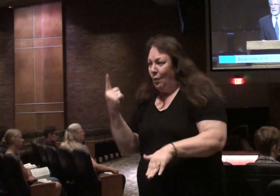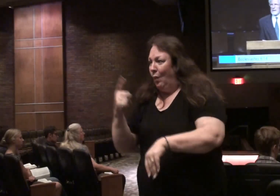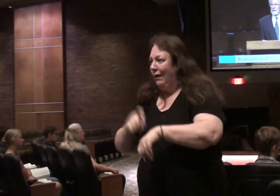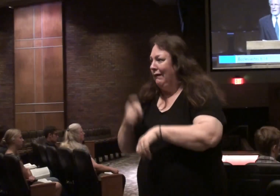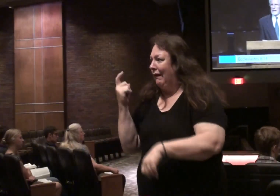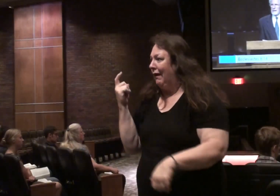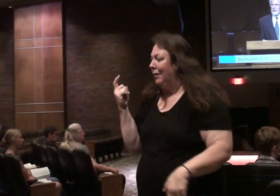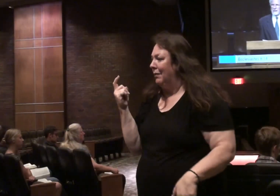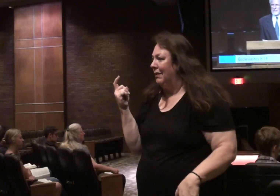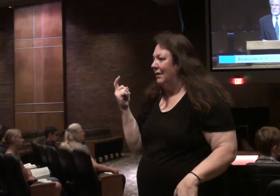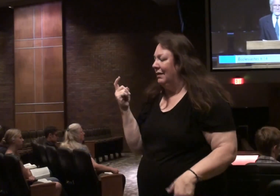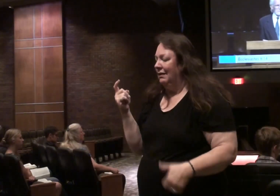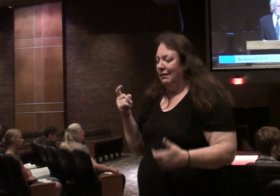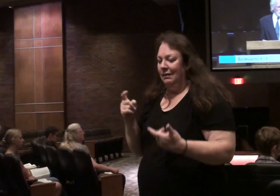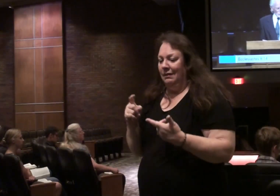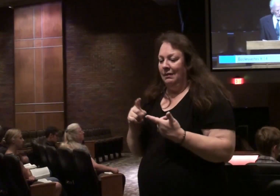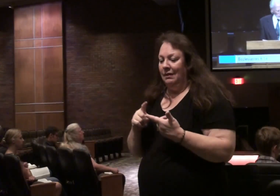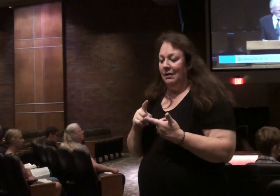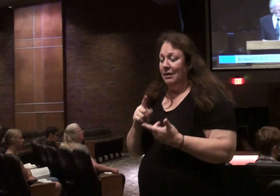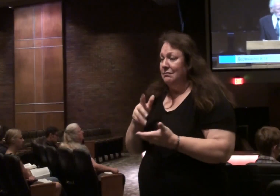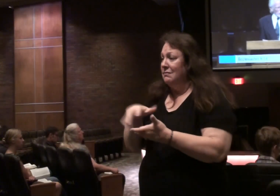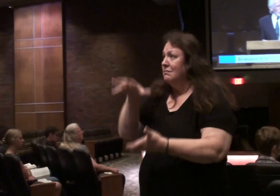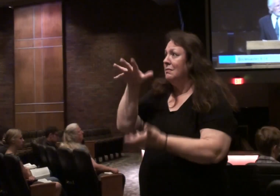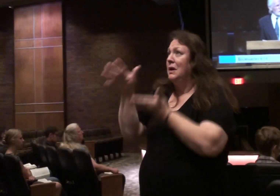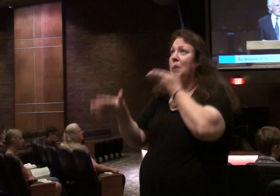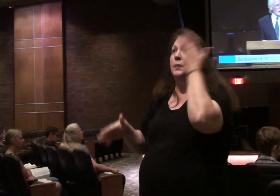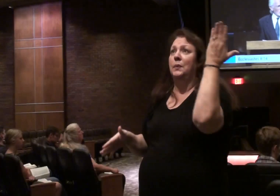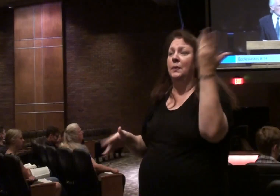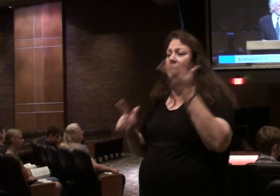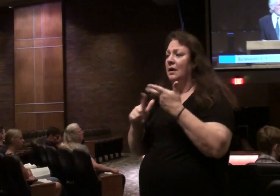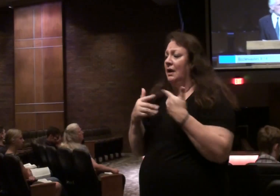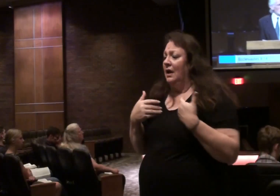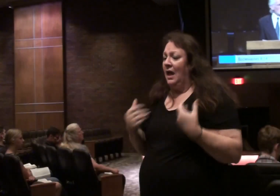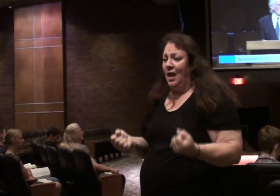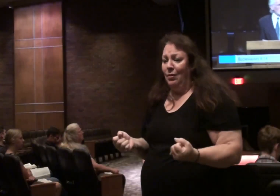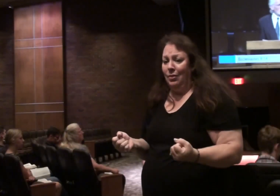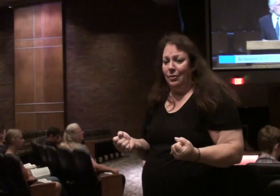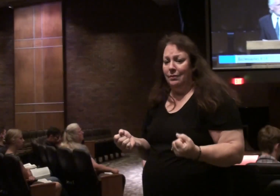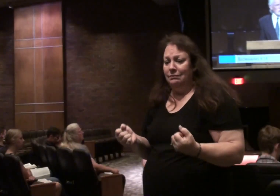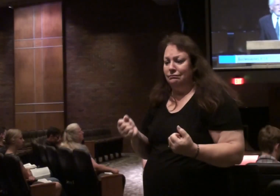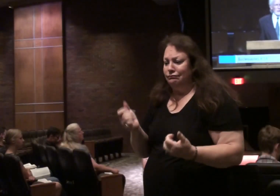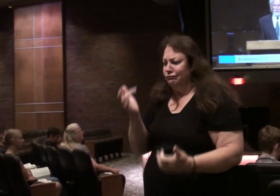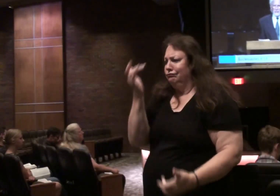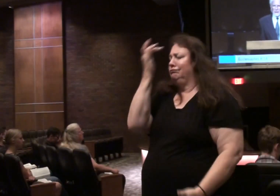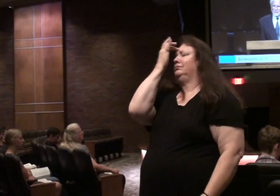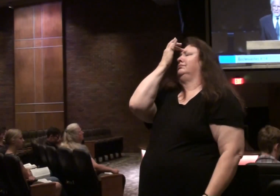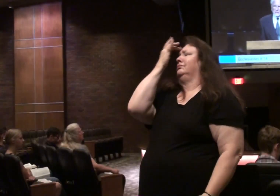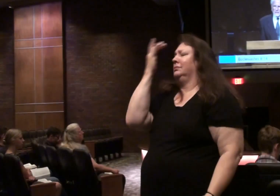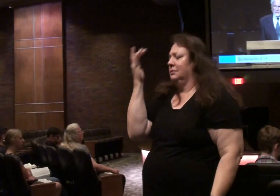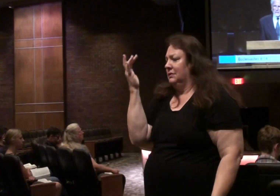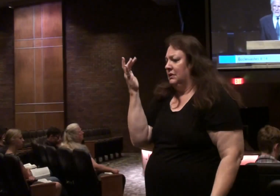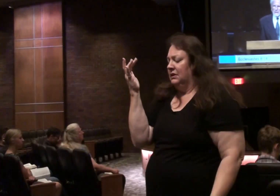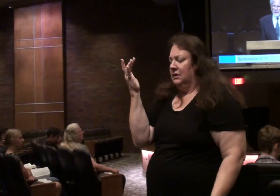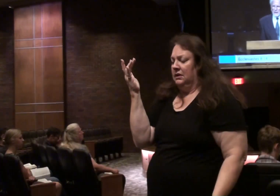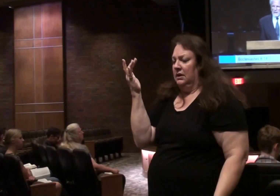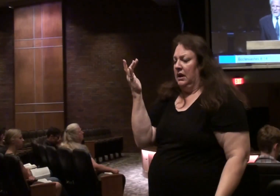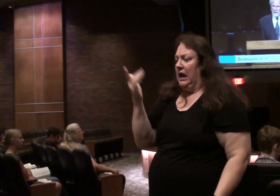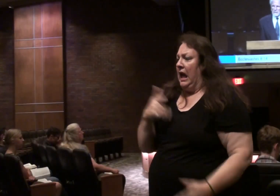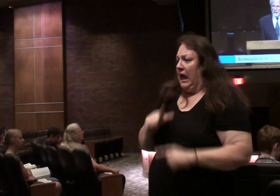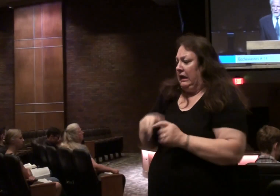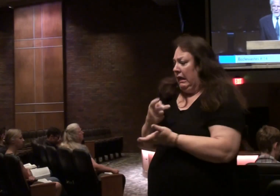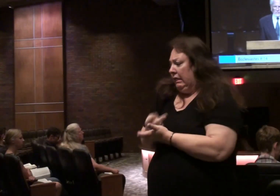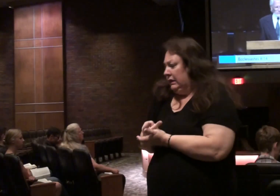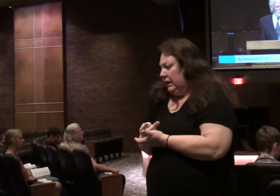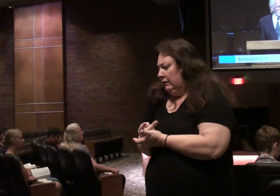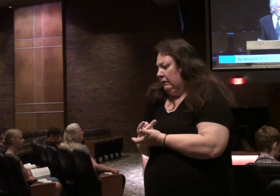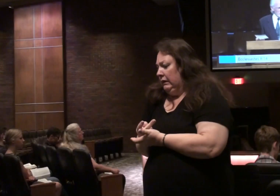event. His wealth is gone. His health is... He said, I can't lay